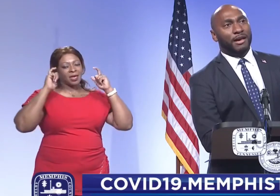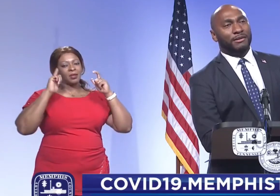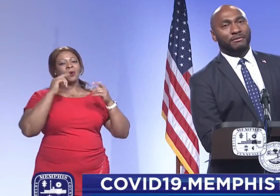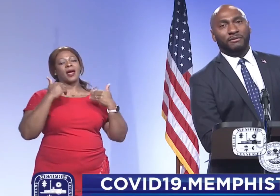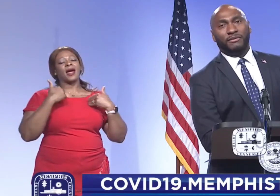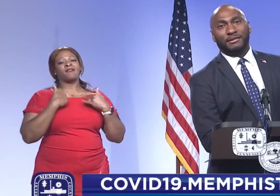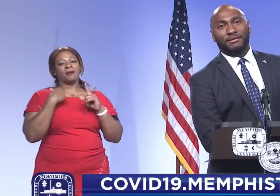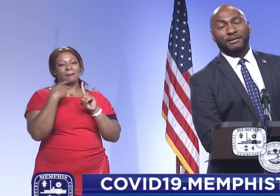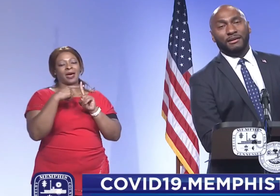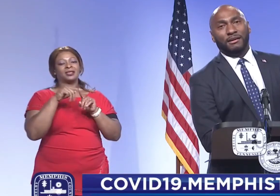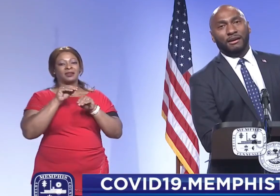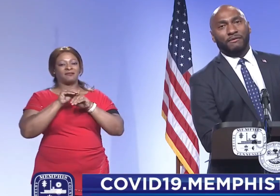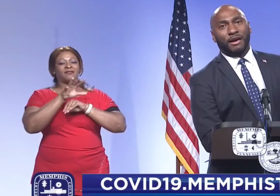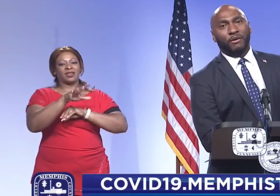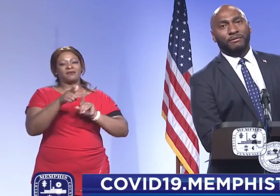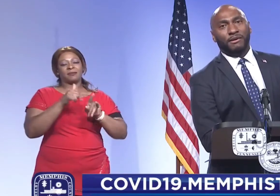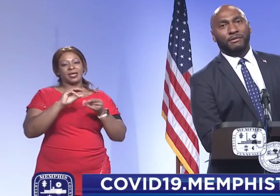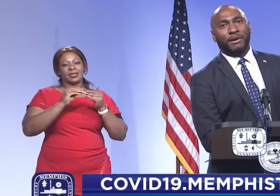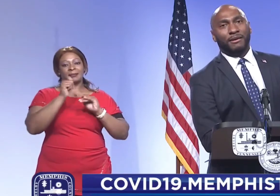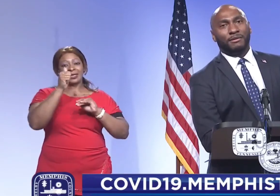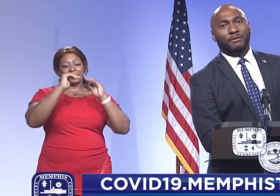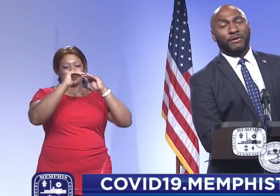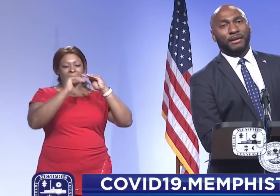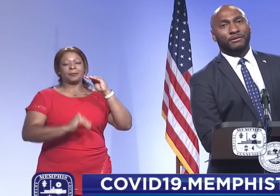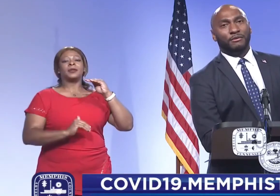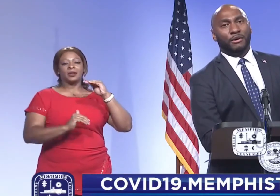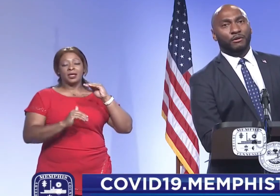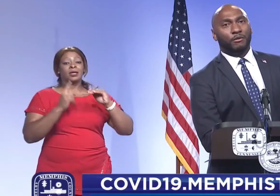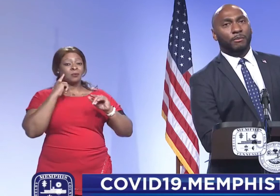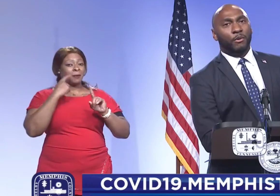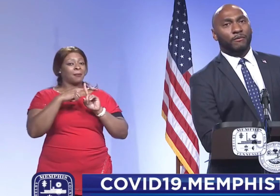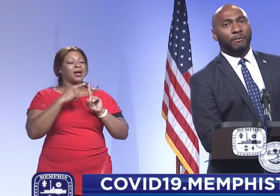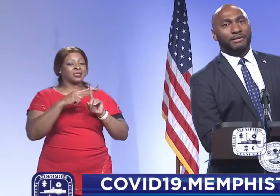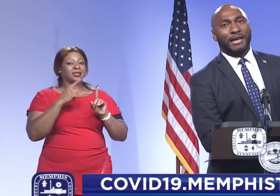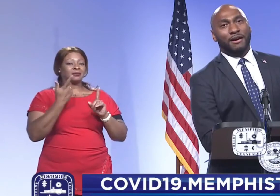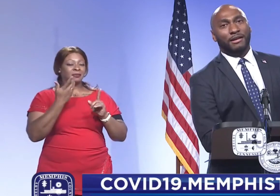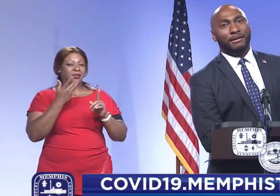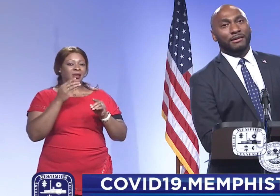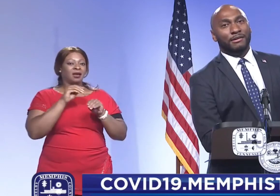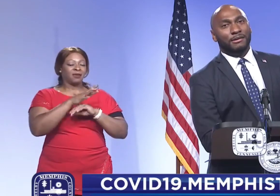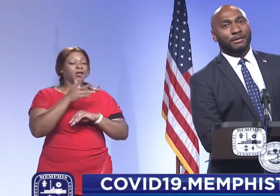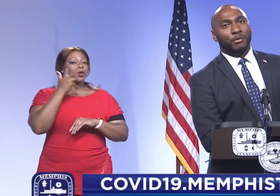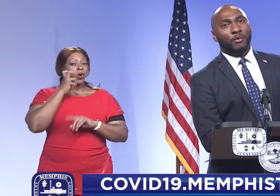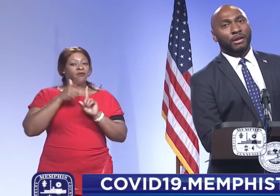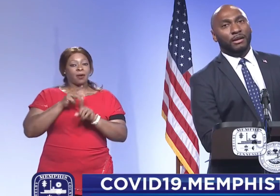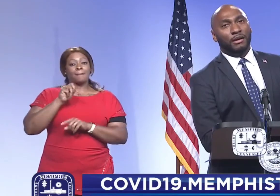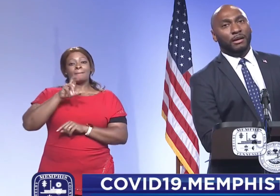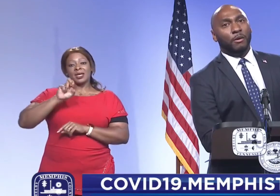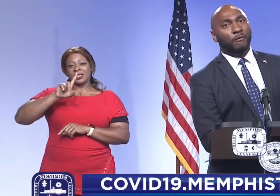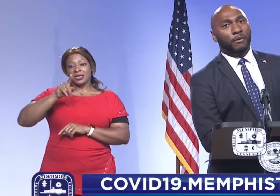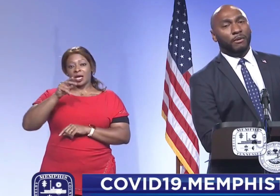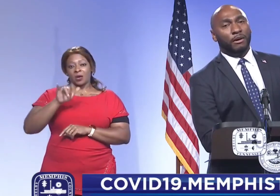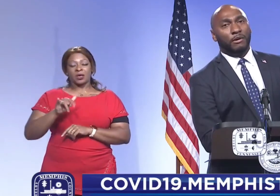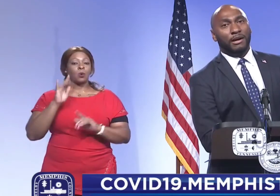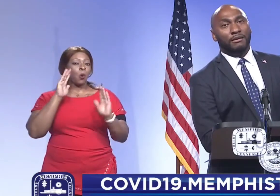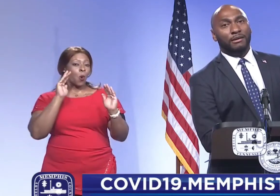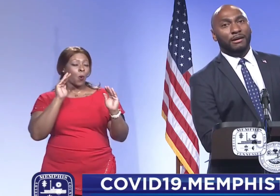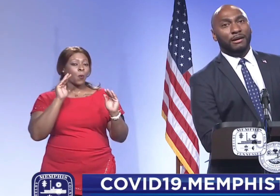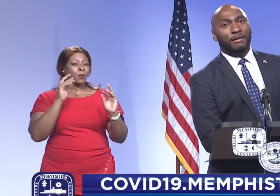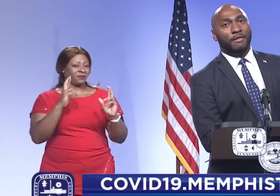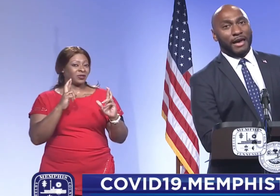some positive effects. And in fact, we've seen some positive effects. You've heard the report from Ms. Dowdy. And so we're really hopeful